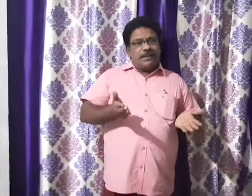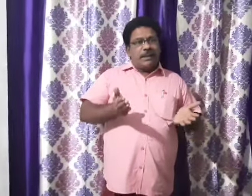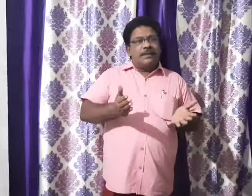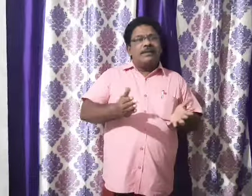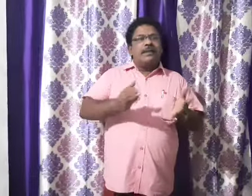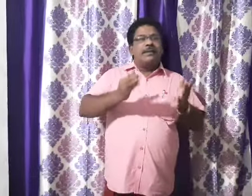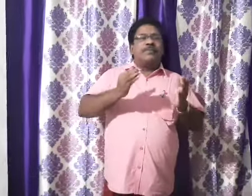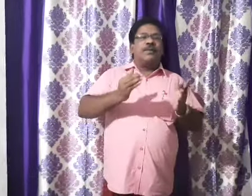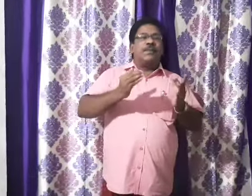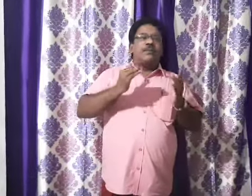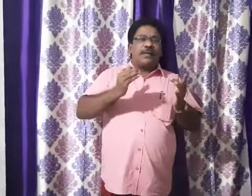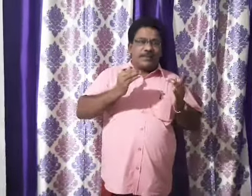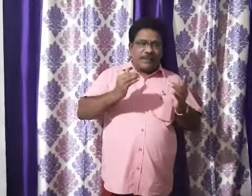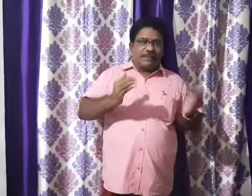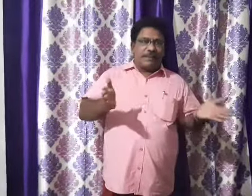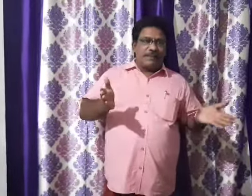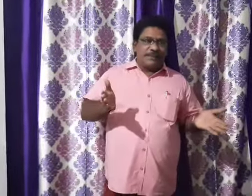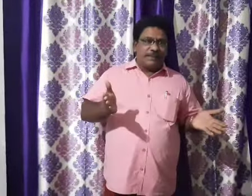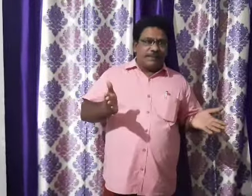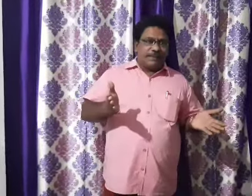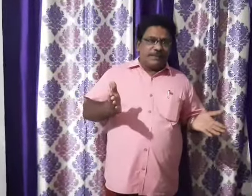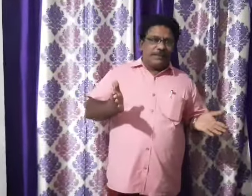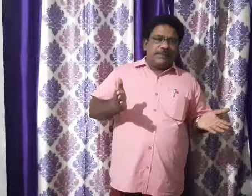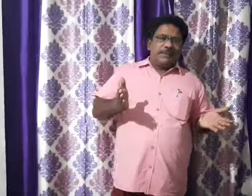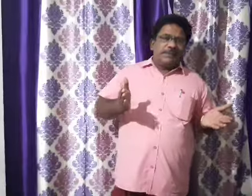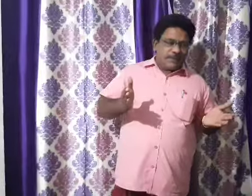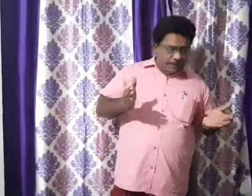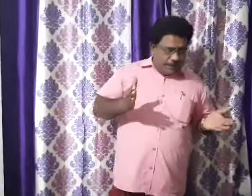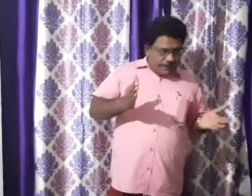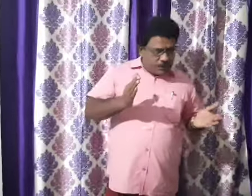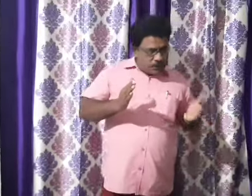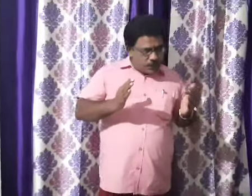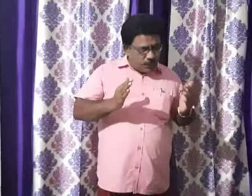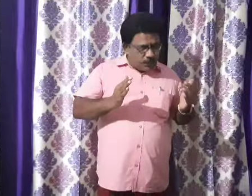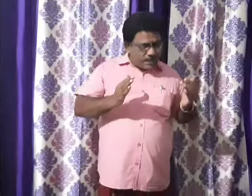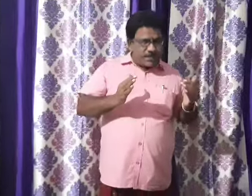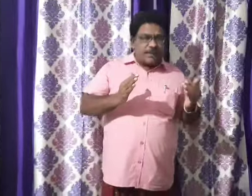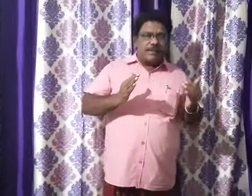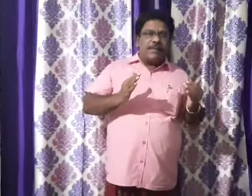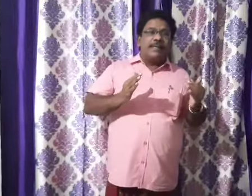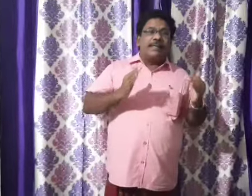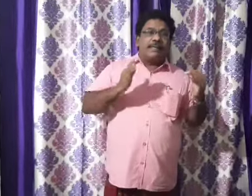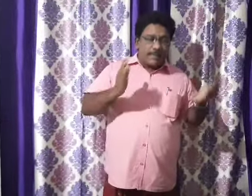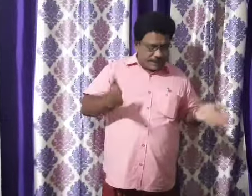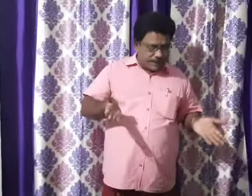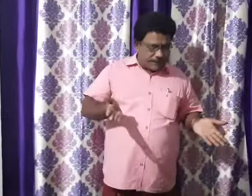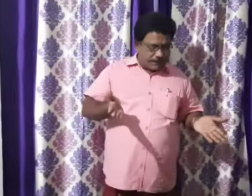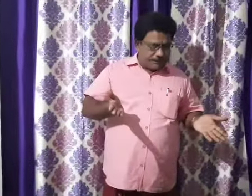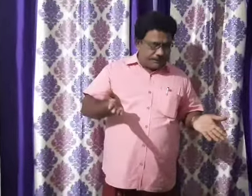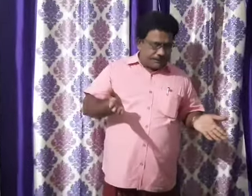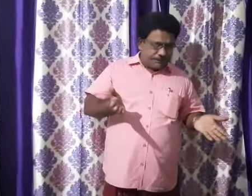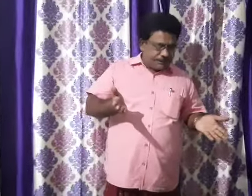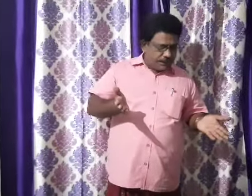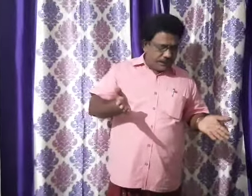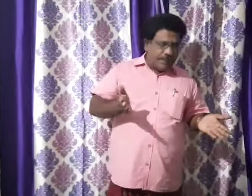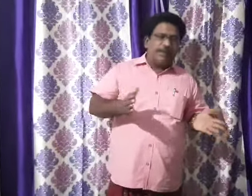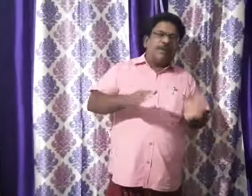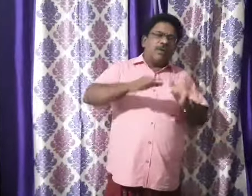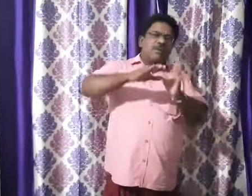Okay, in the form of manufacturing. So it is also known as industrial sector. Okay, almost